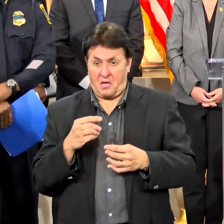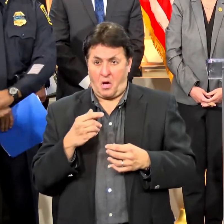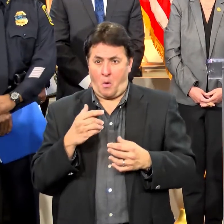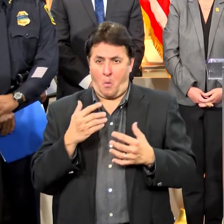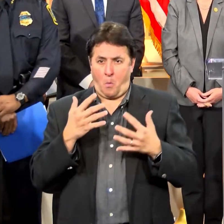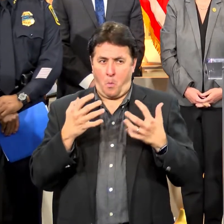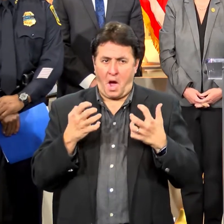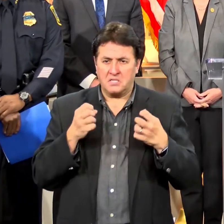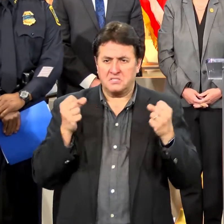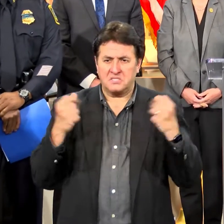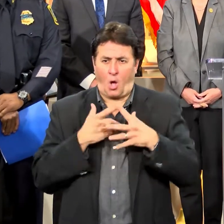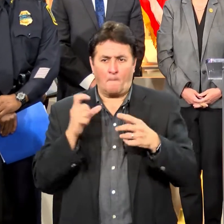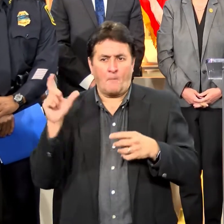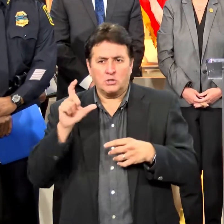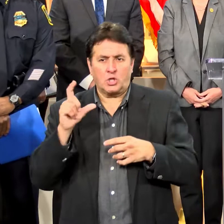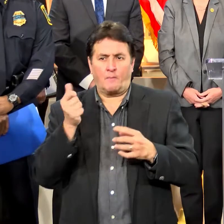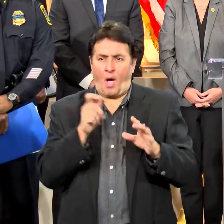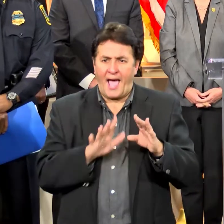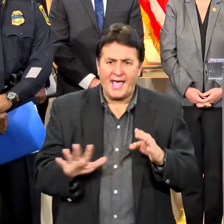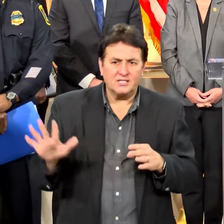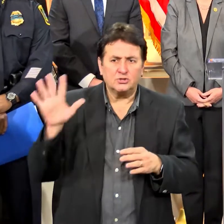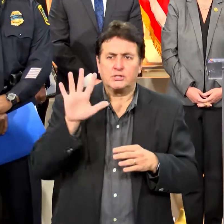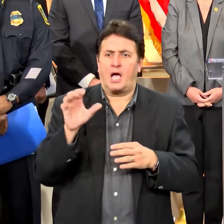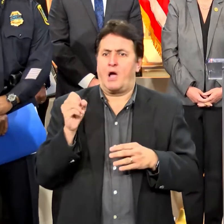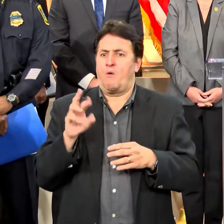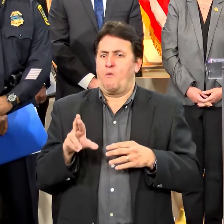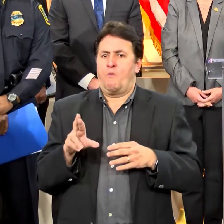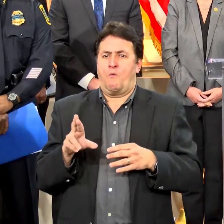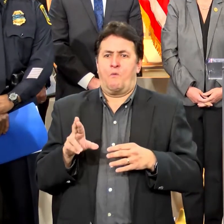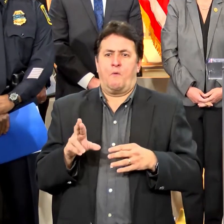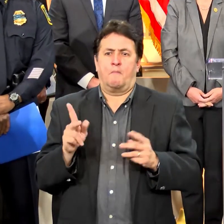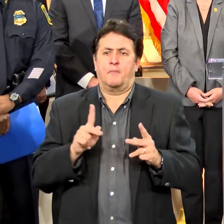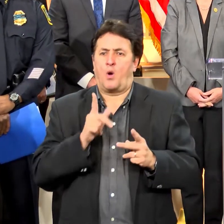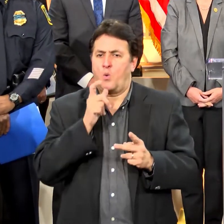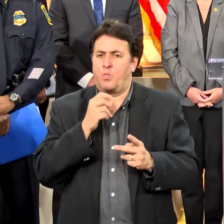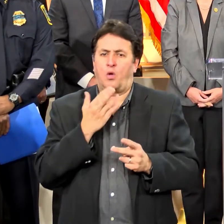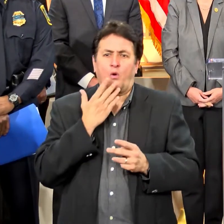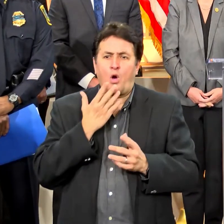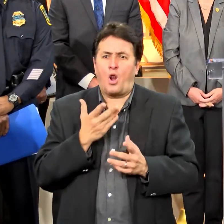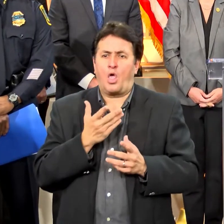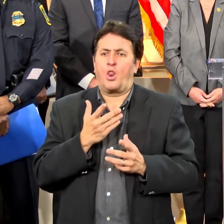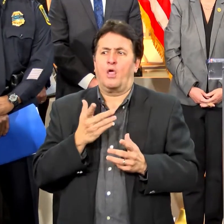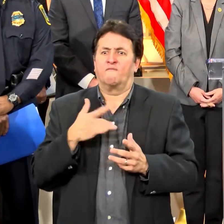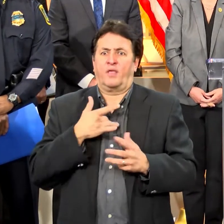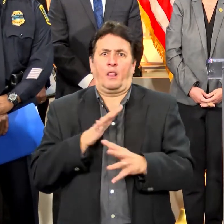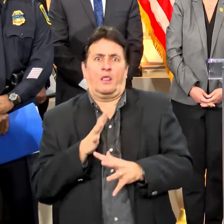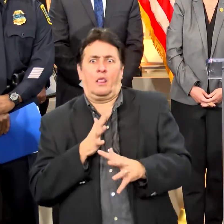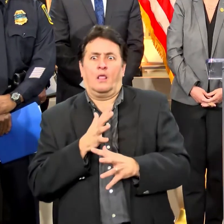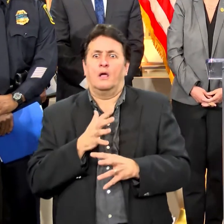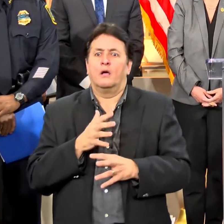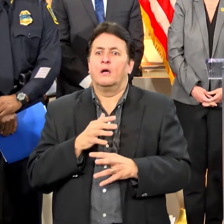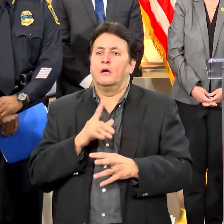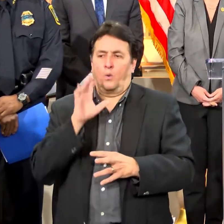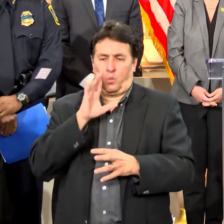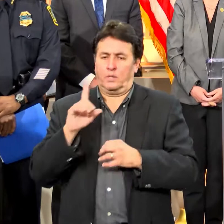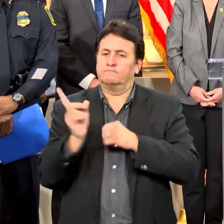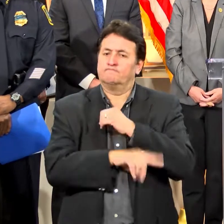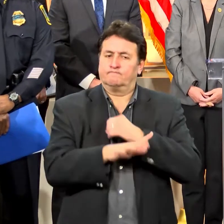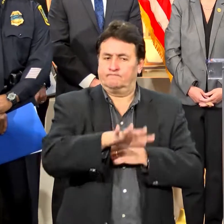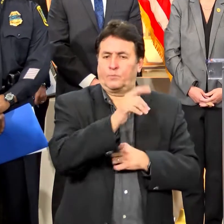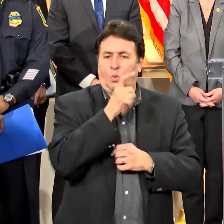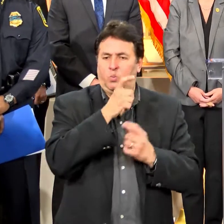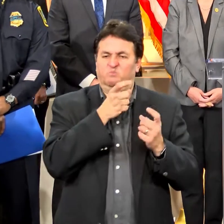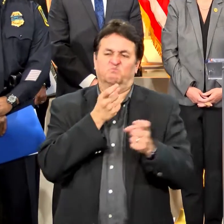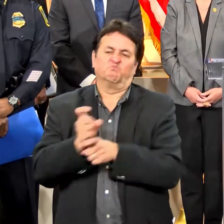Asians, people of color, members of the LGBTQ community, and other targeted groups. If not,